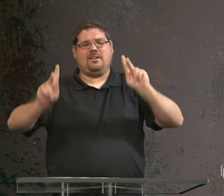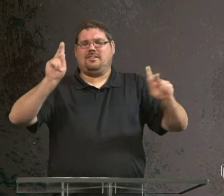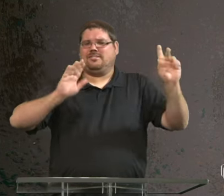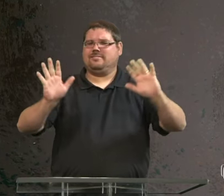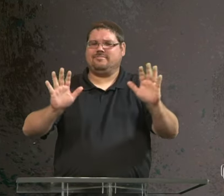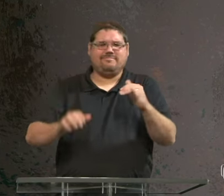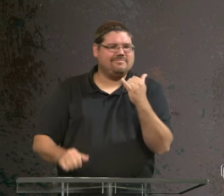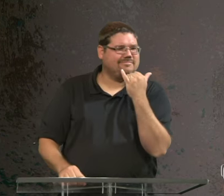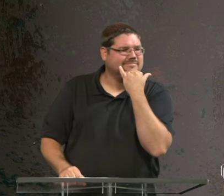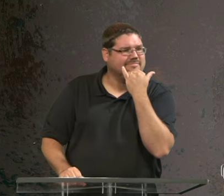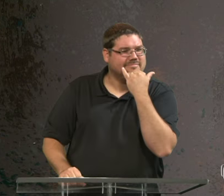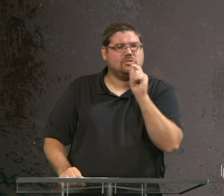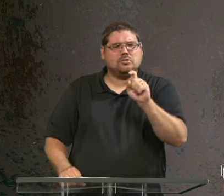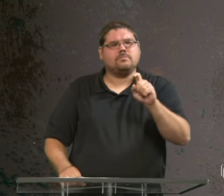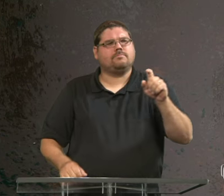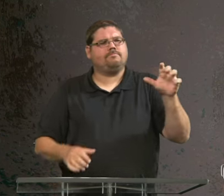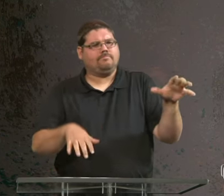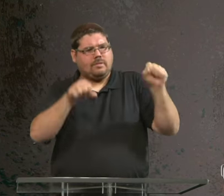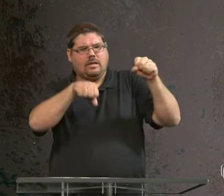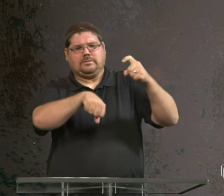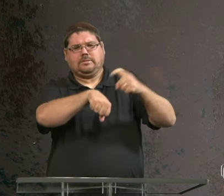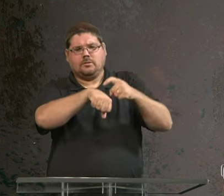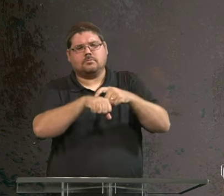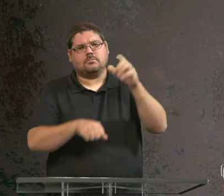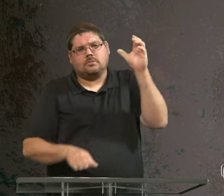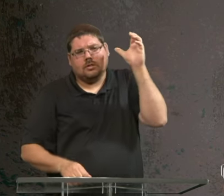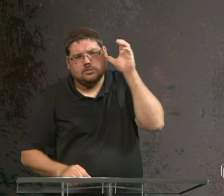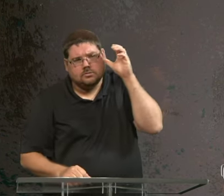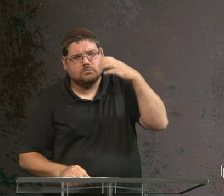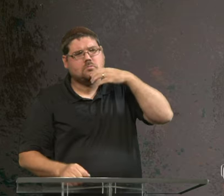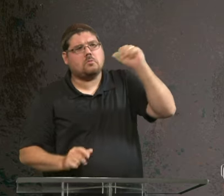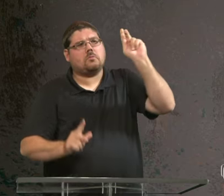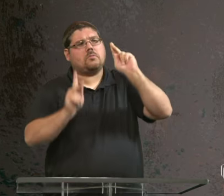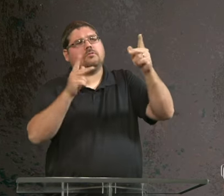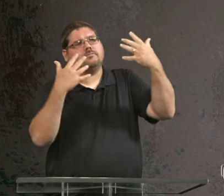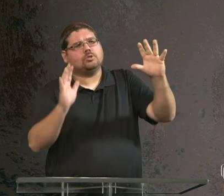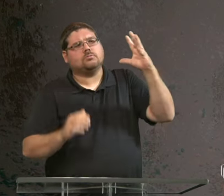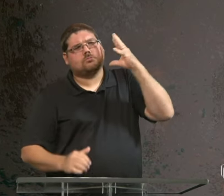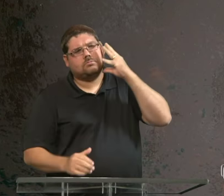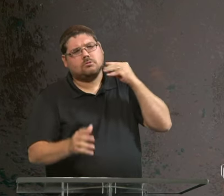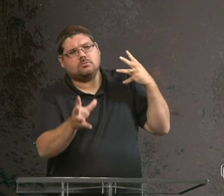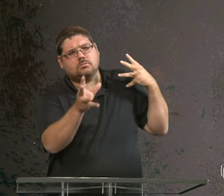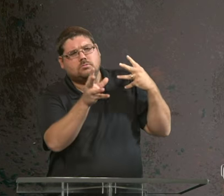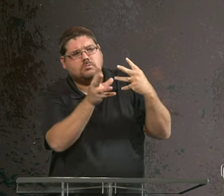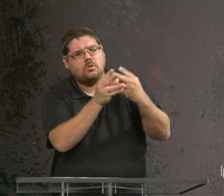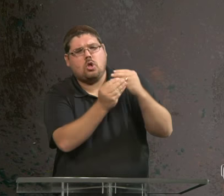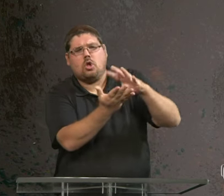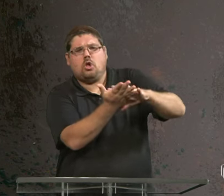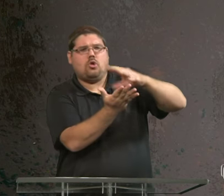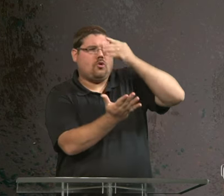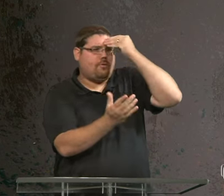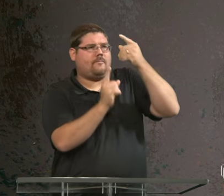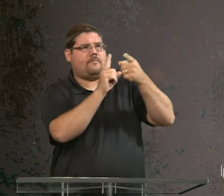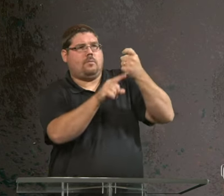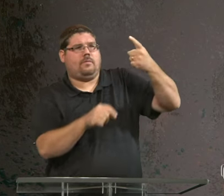had, and in our youth, we don't need to disregard their advice. We need to learn to listen to them and learn from